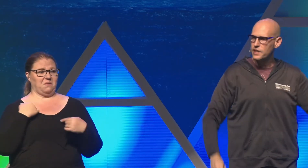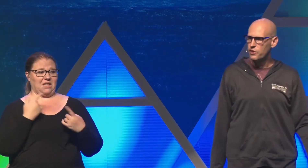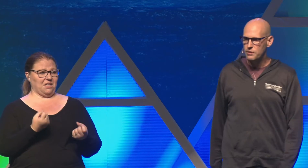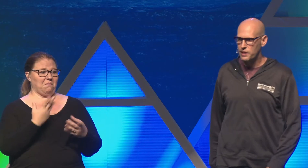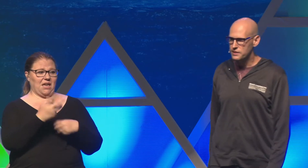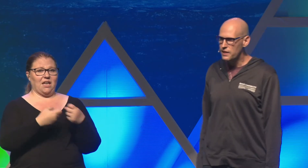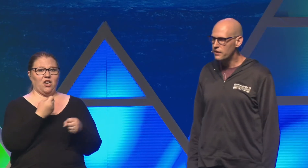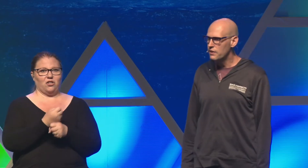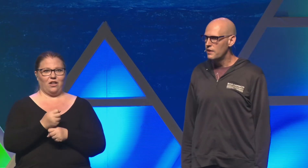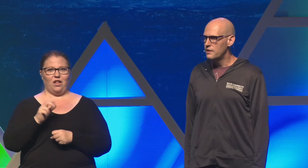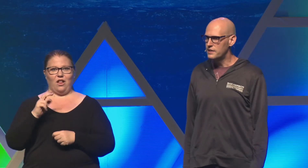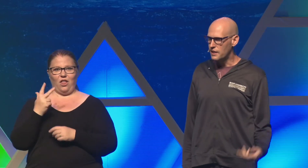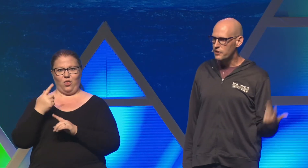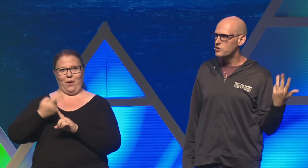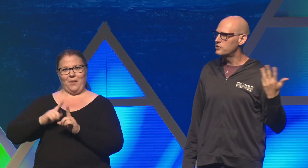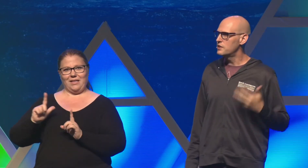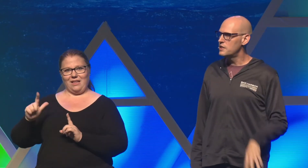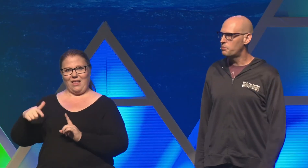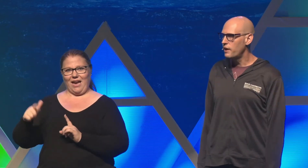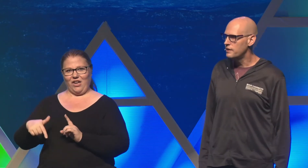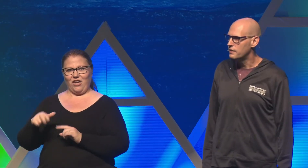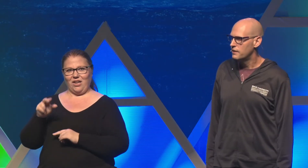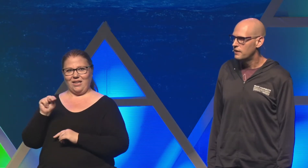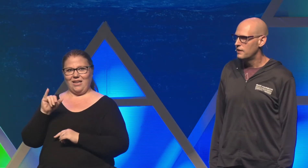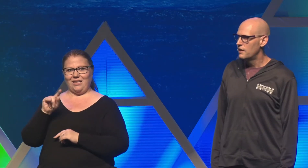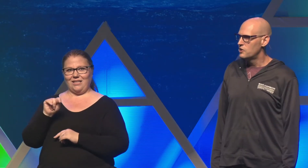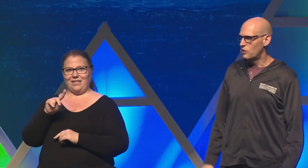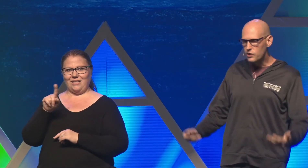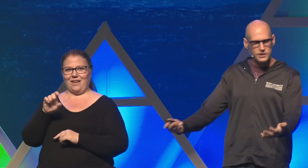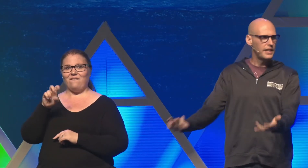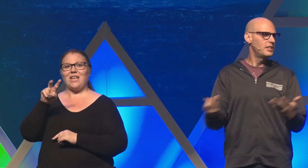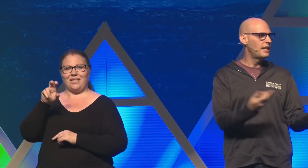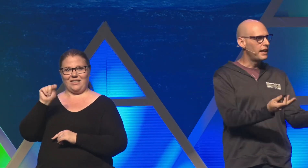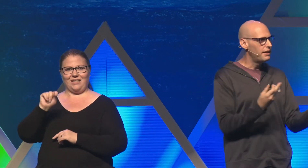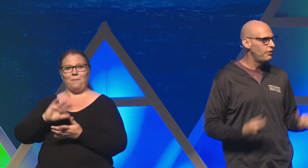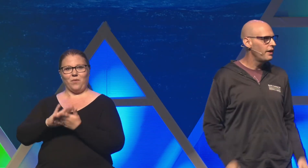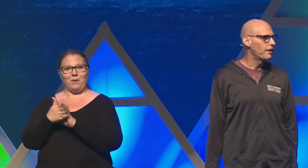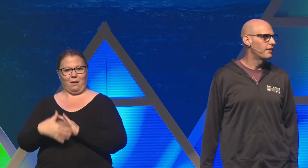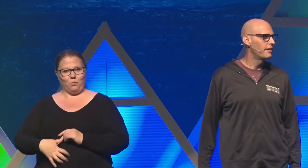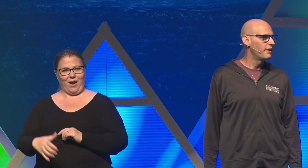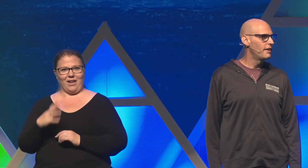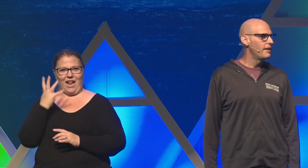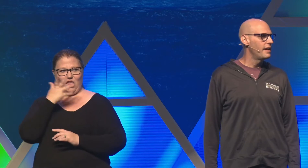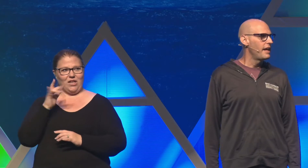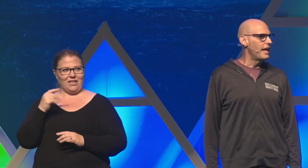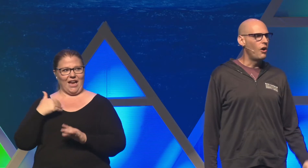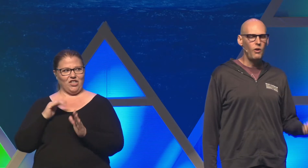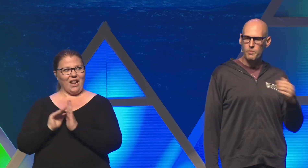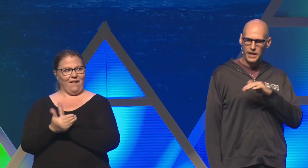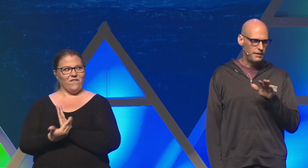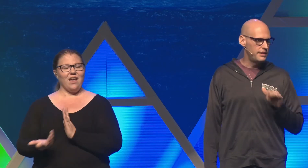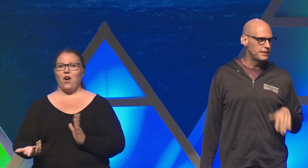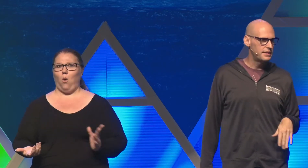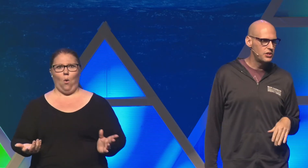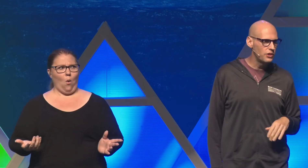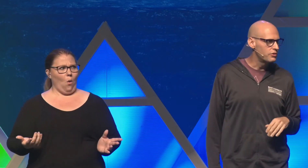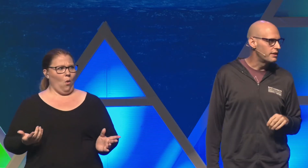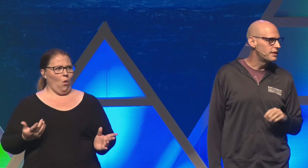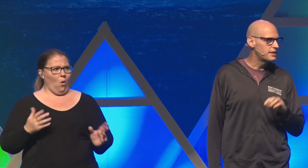all of a sudden, 3 months later, Nitzevet shows that she's pregnant. So it looks like she's had an affair. And oh man,